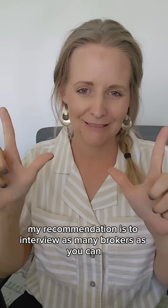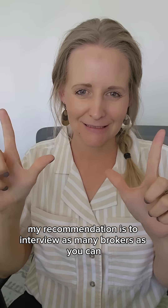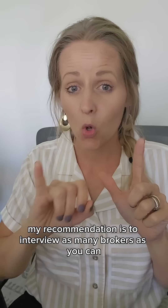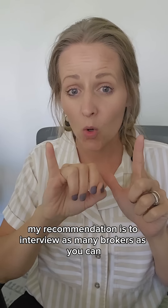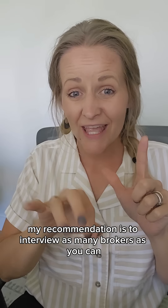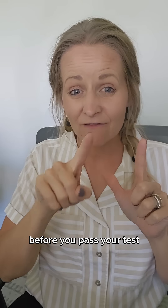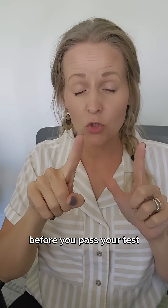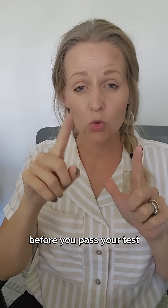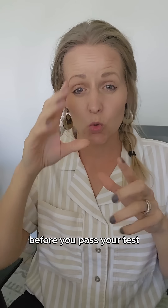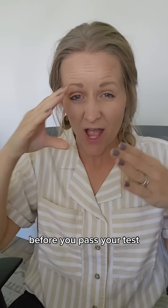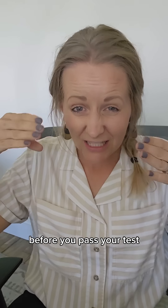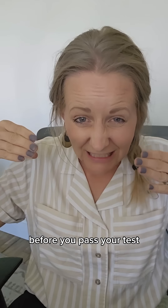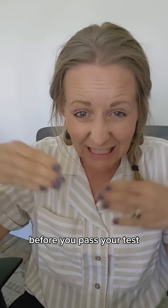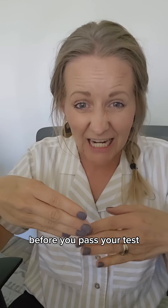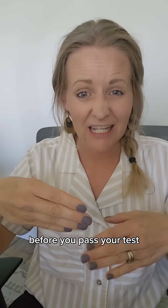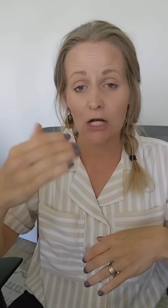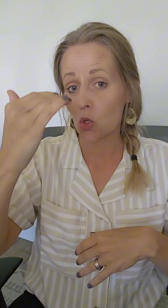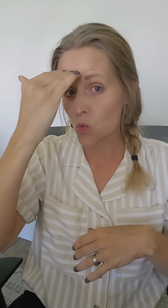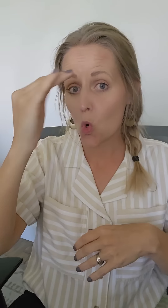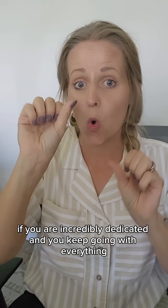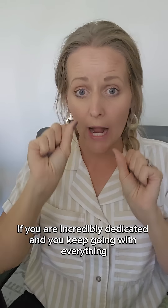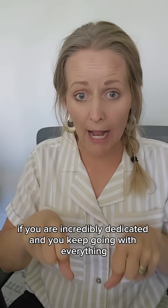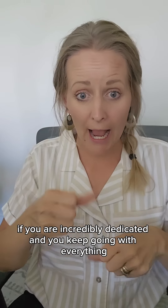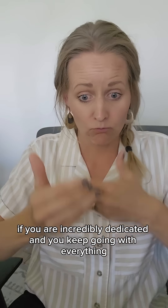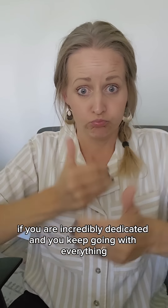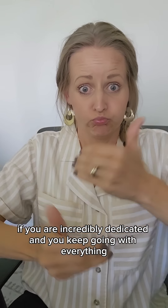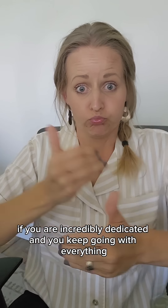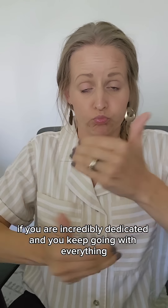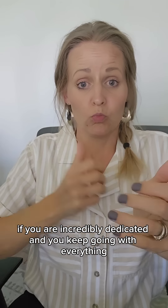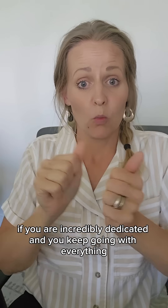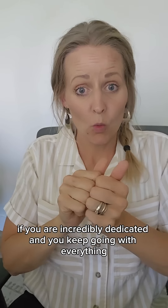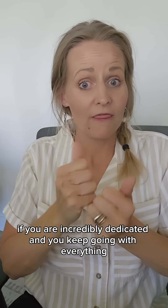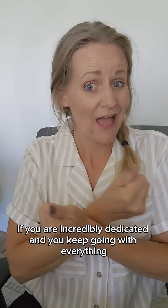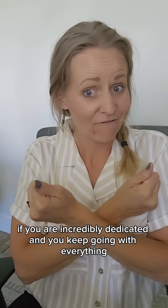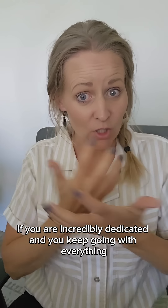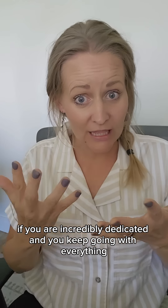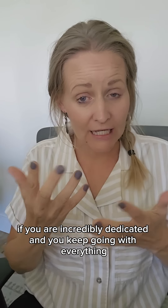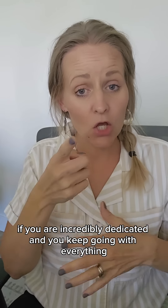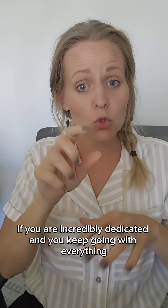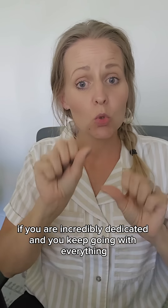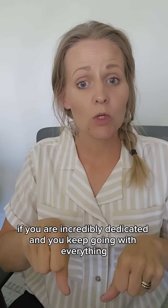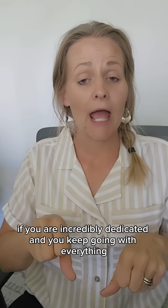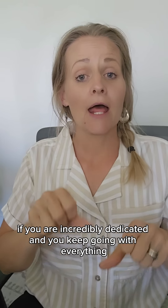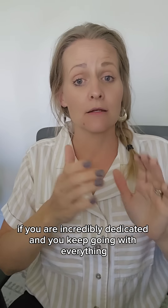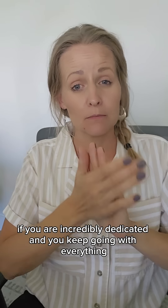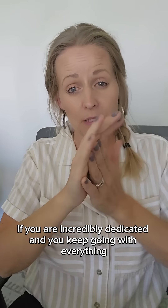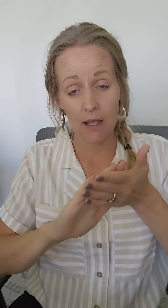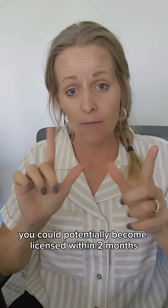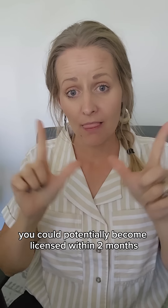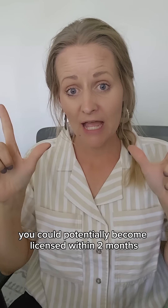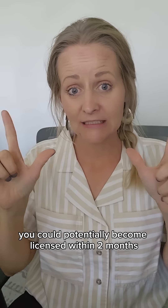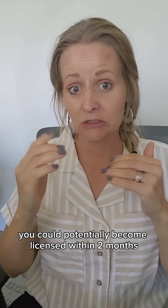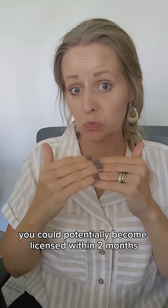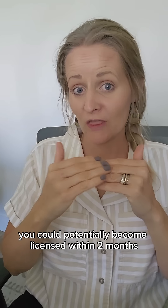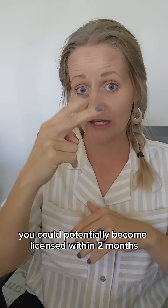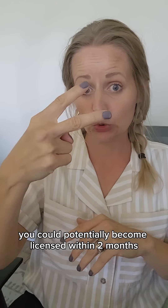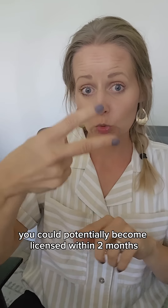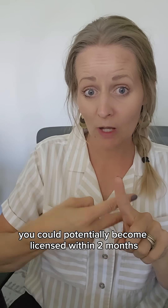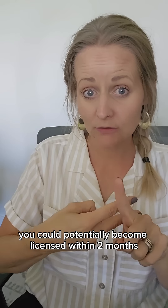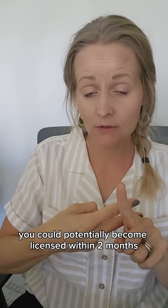as you can before you pass your test. If you are incredibly dedicated and you keep going with everything, you could potentially become licensed within